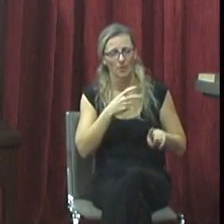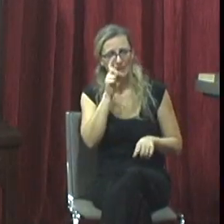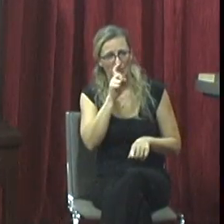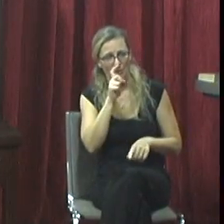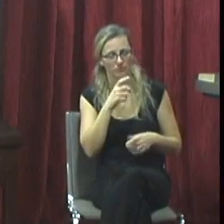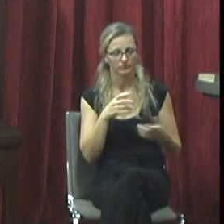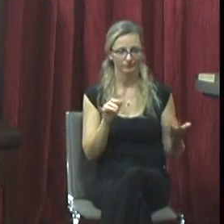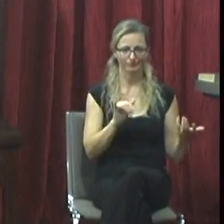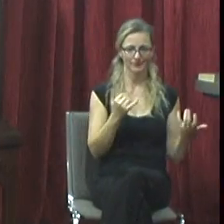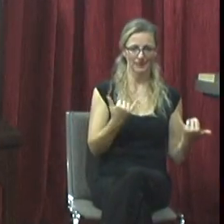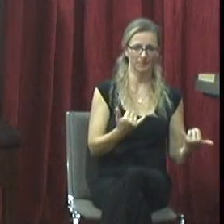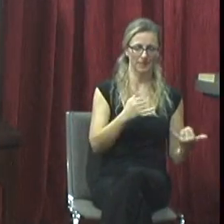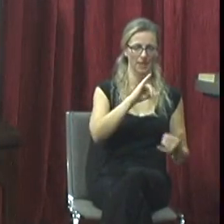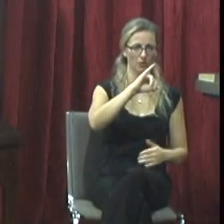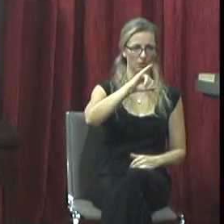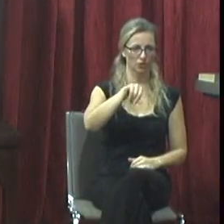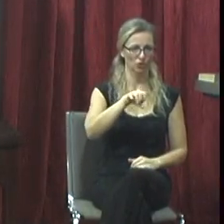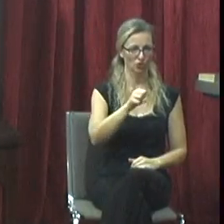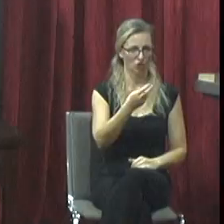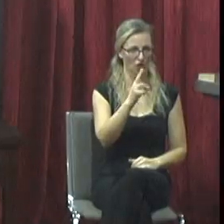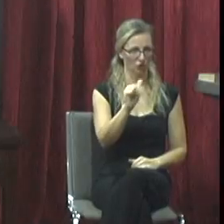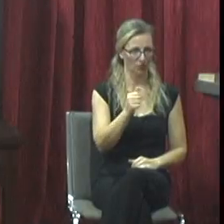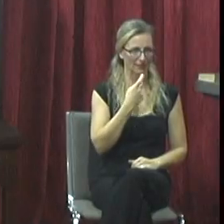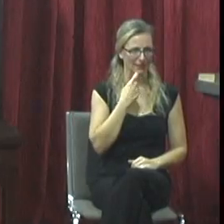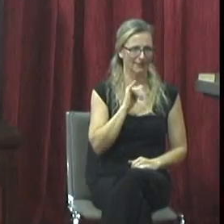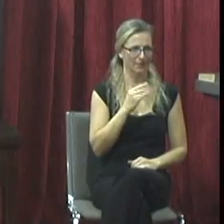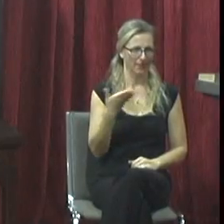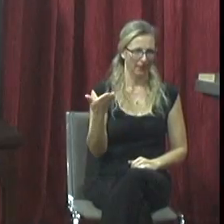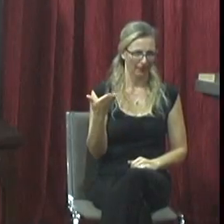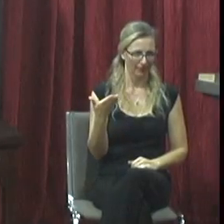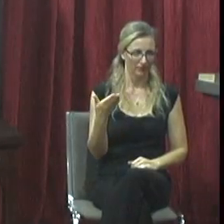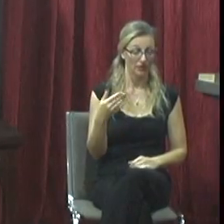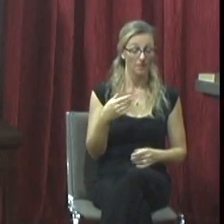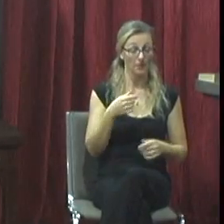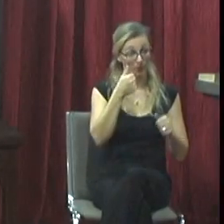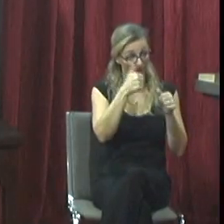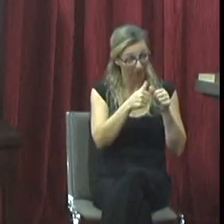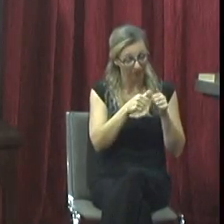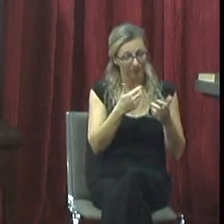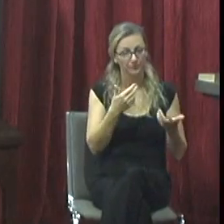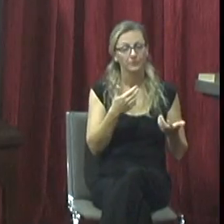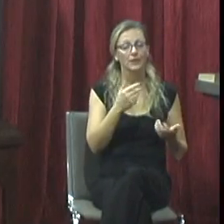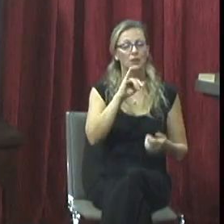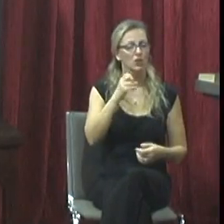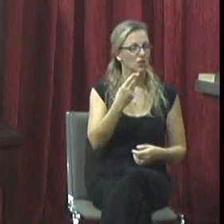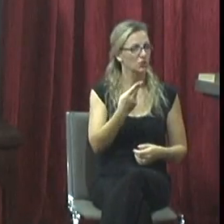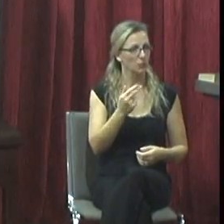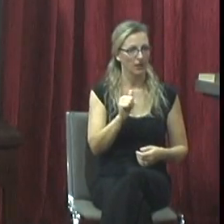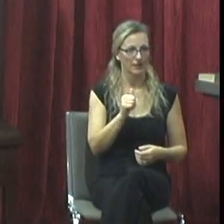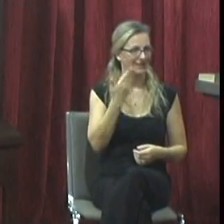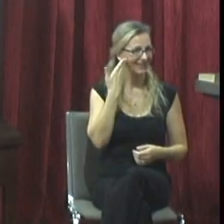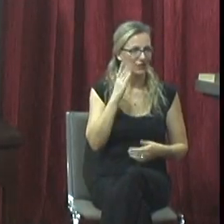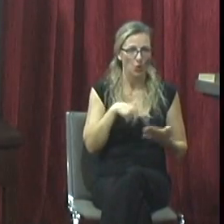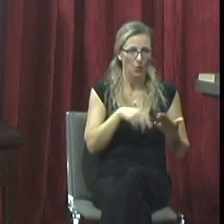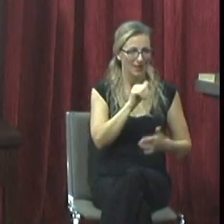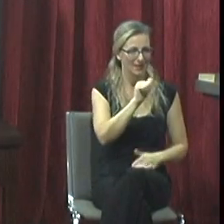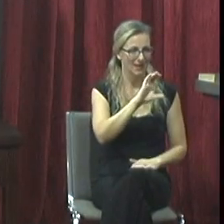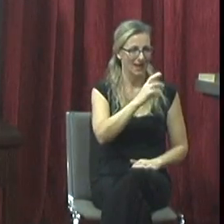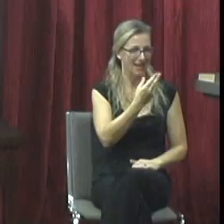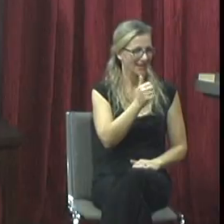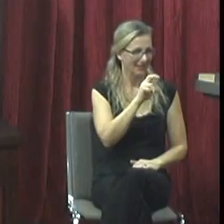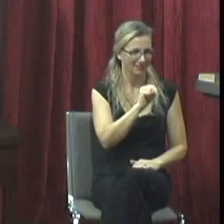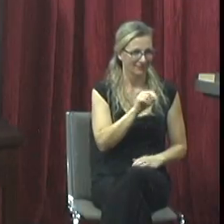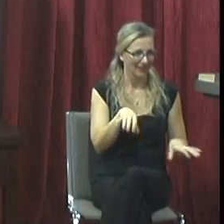this. Now, remember, Joshua didn't know what had happened. He didn't know what Achan had done. So, let me ask you